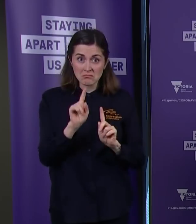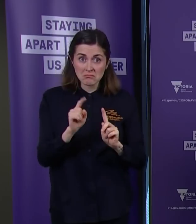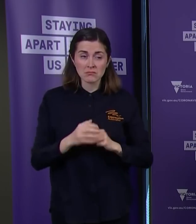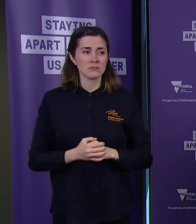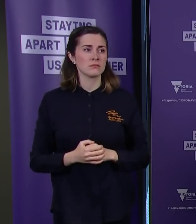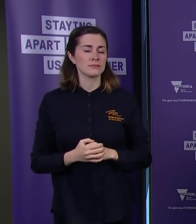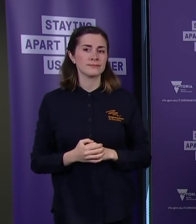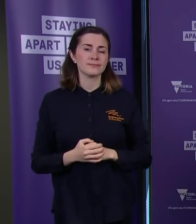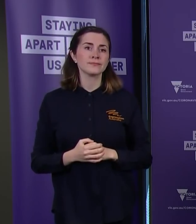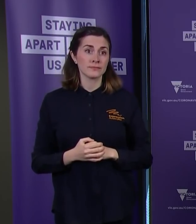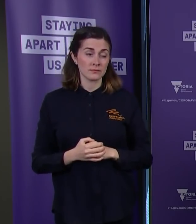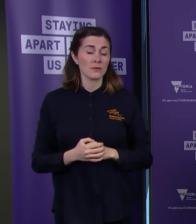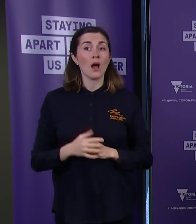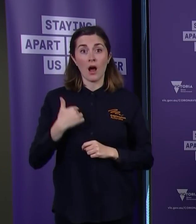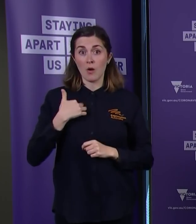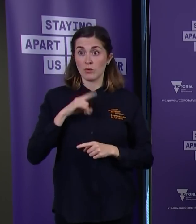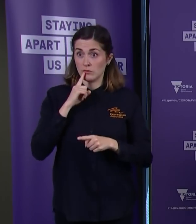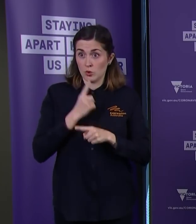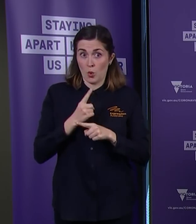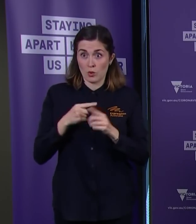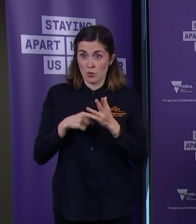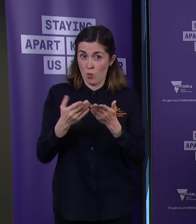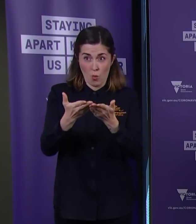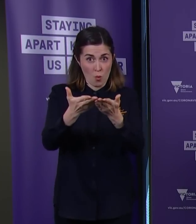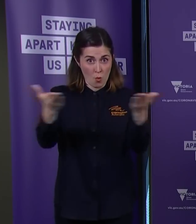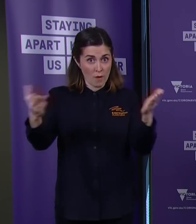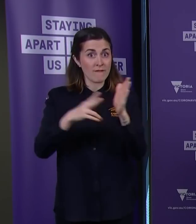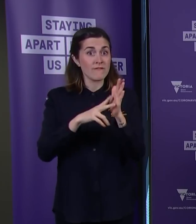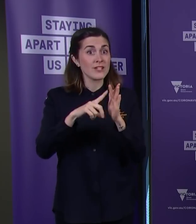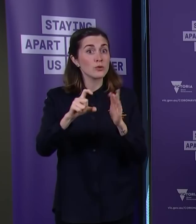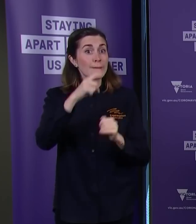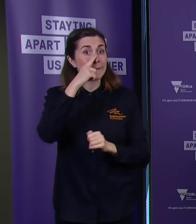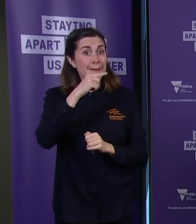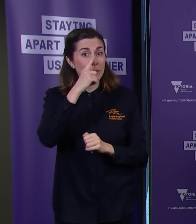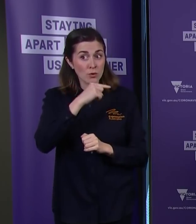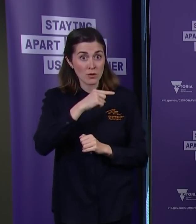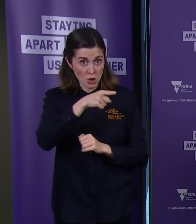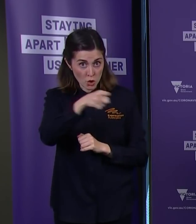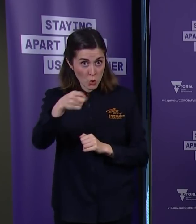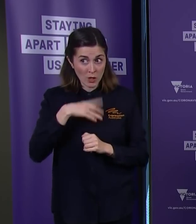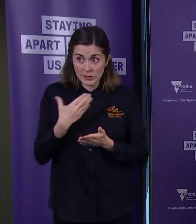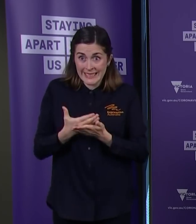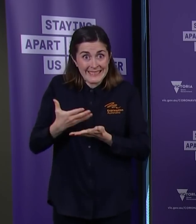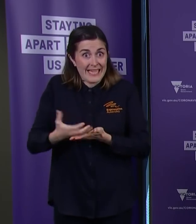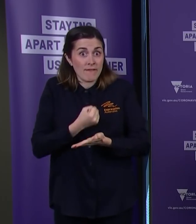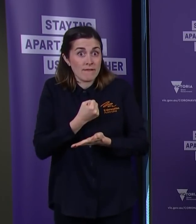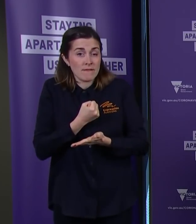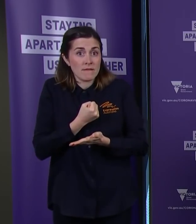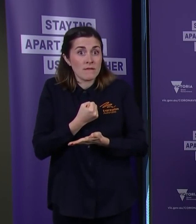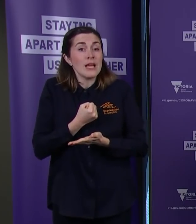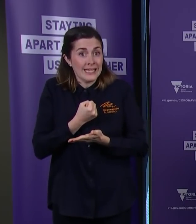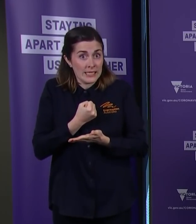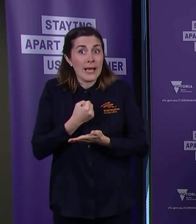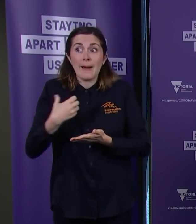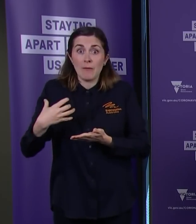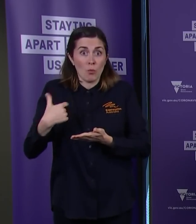Well, my message to all Victorians is that to stay safe is to stay open. And that means